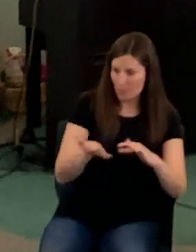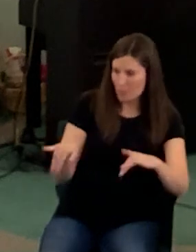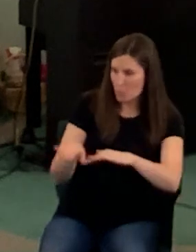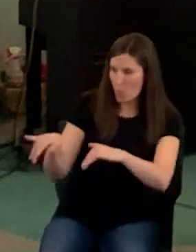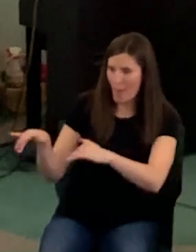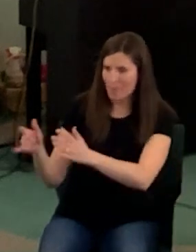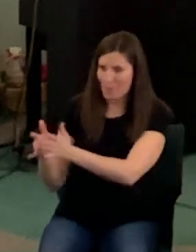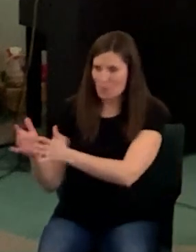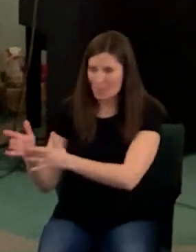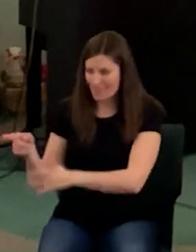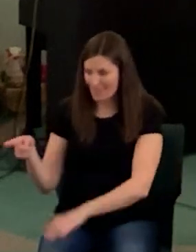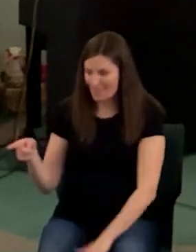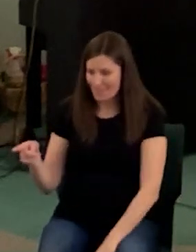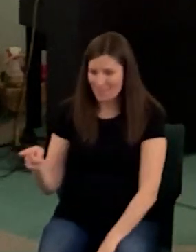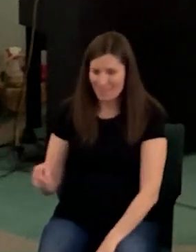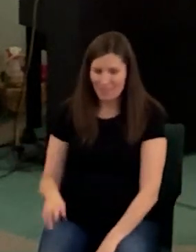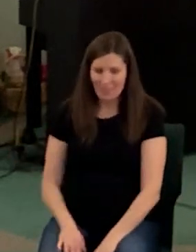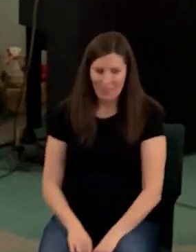sea.